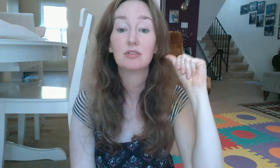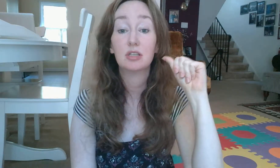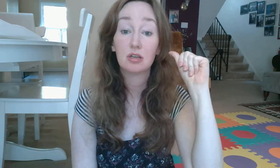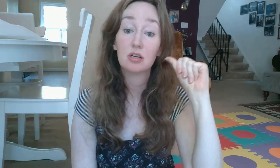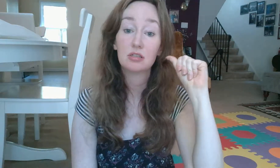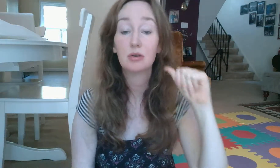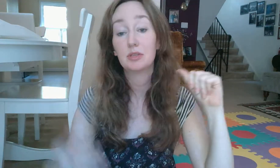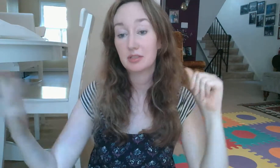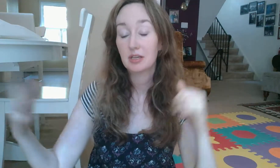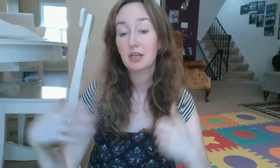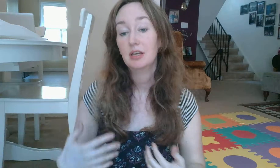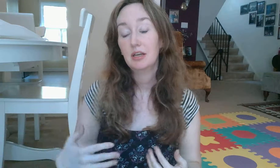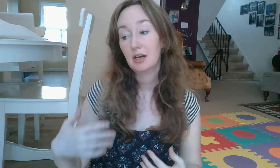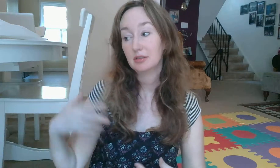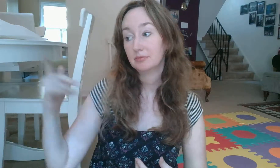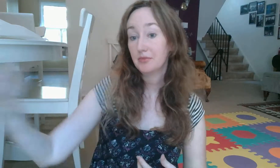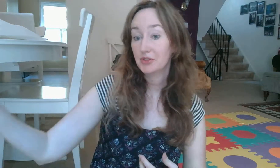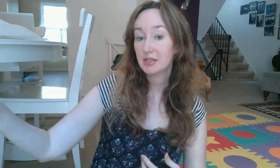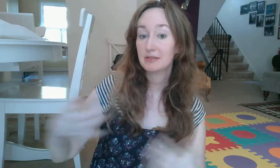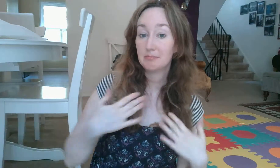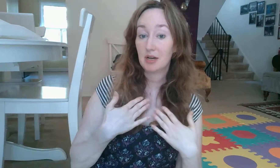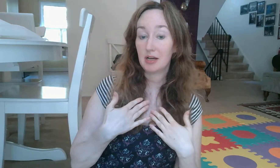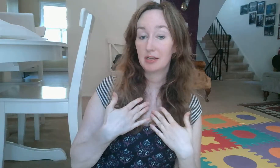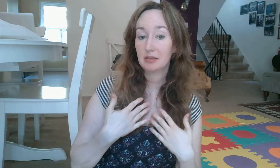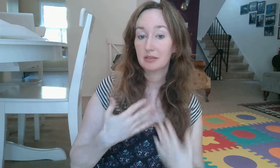here. Aunt. Oh, this is my